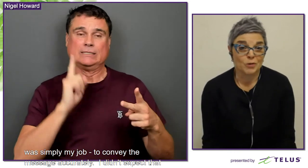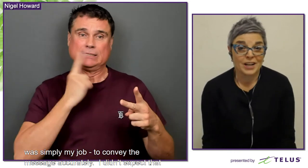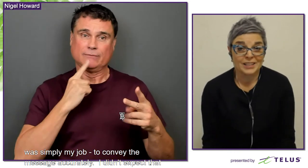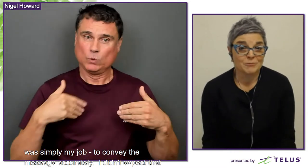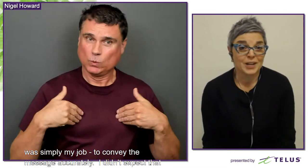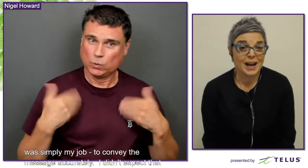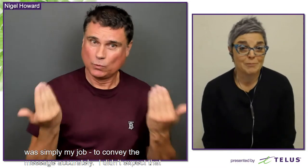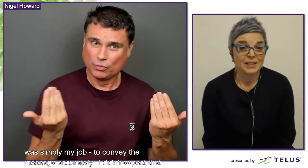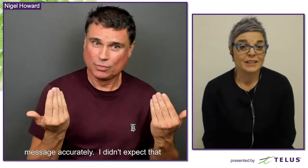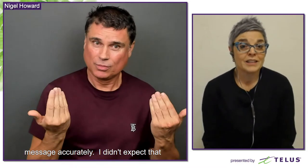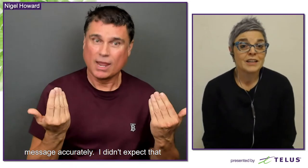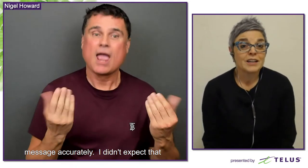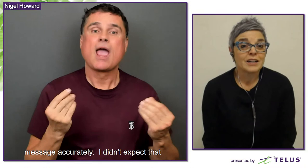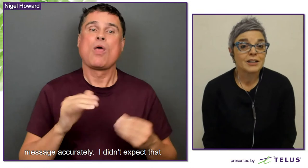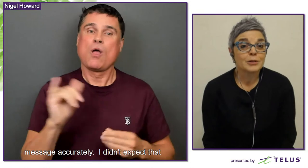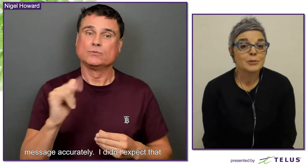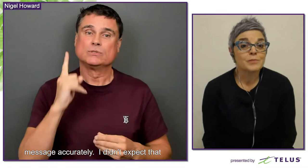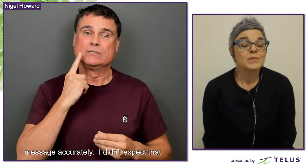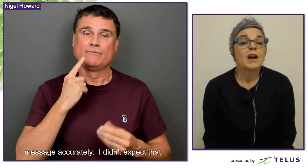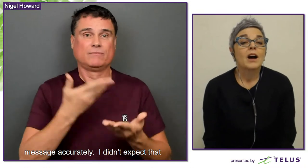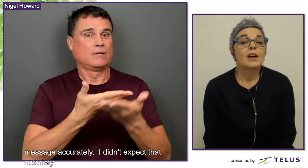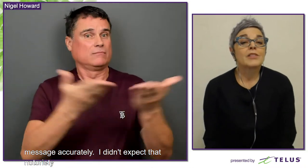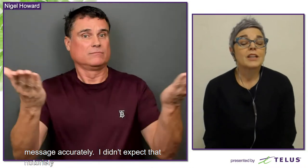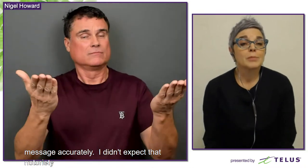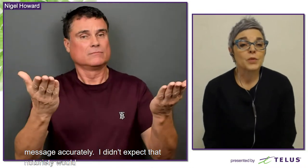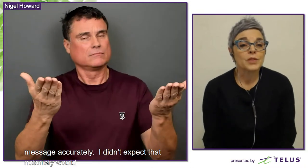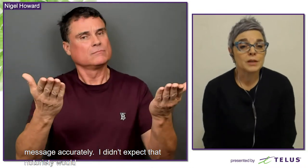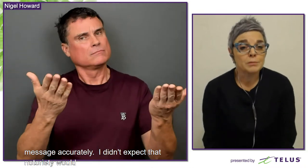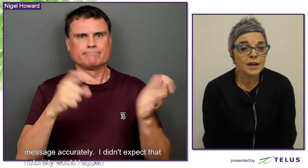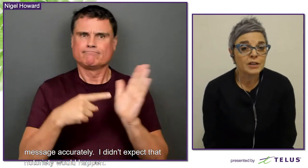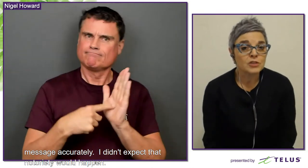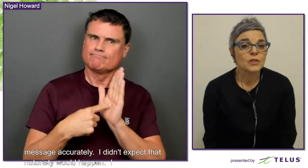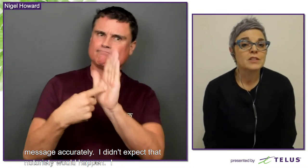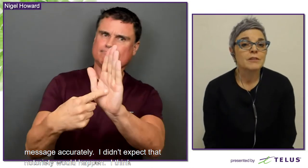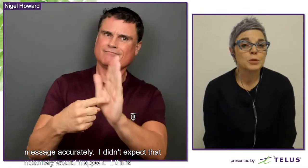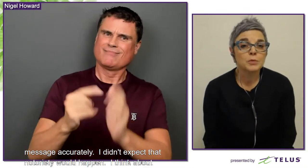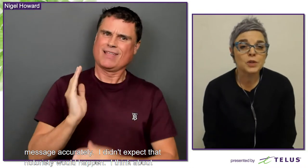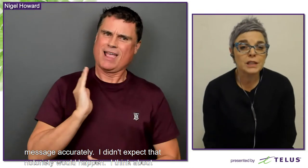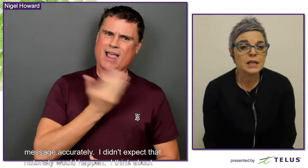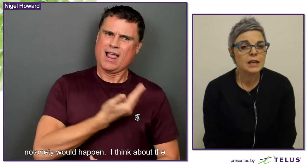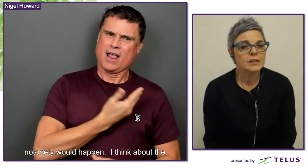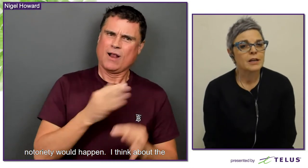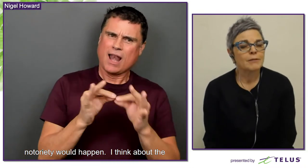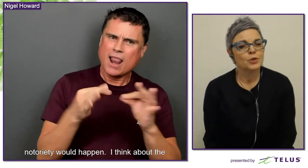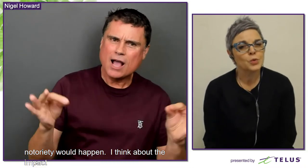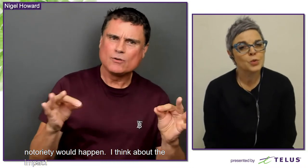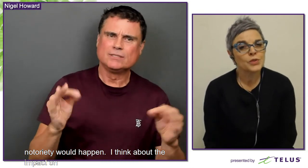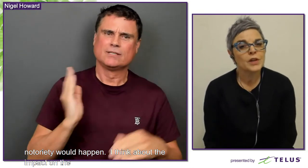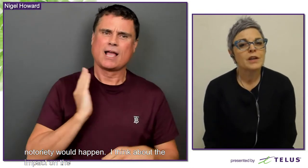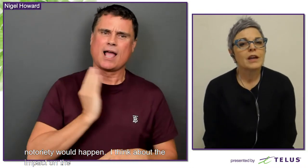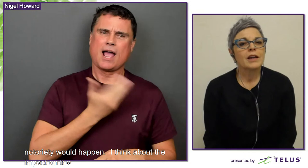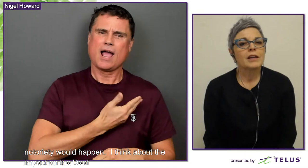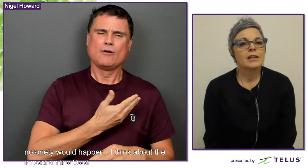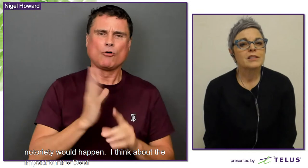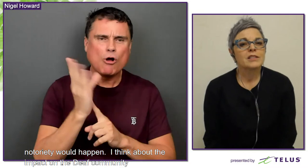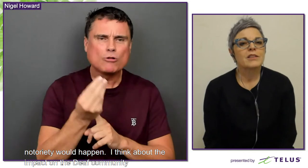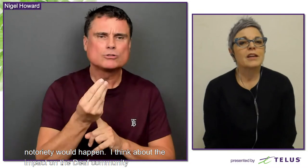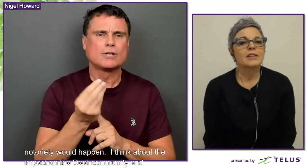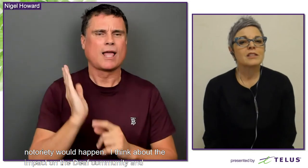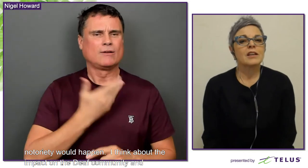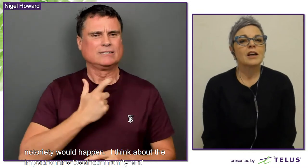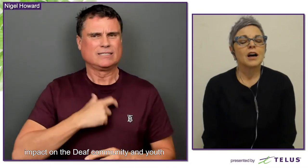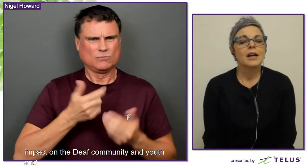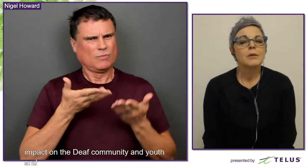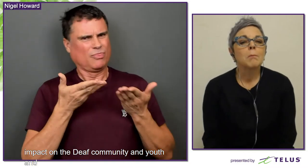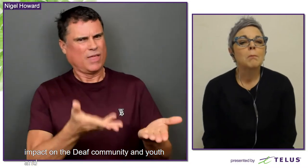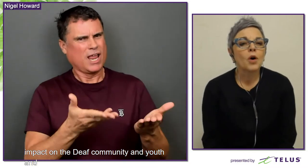the notoriety would happen. I think about the impact on the deaf community and deaf youth, and